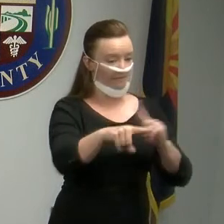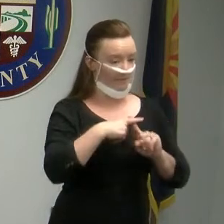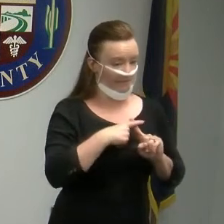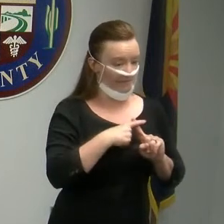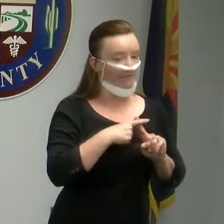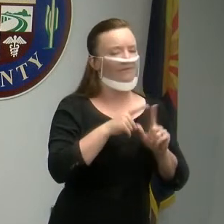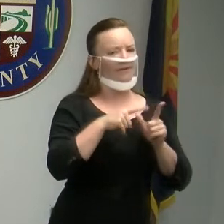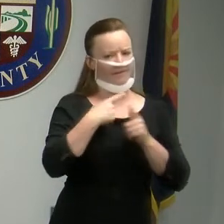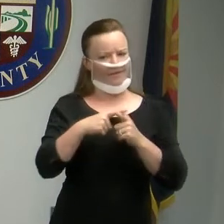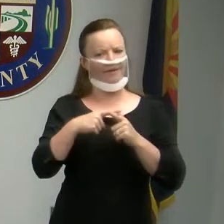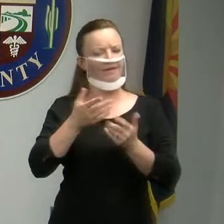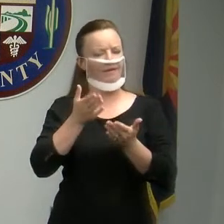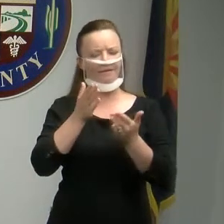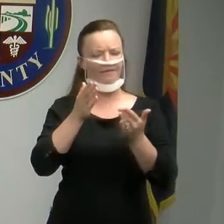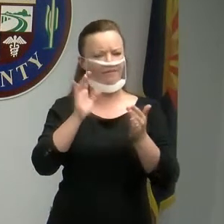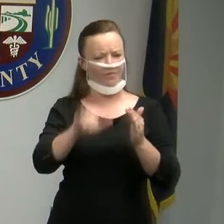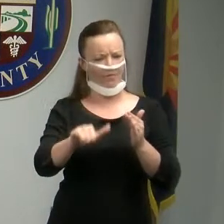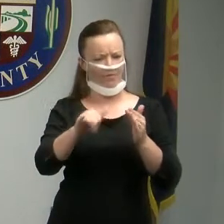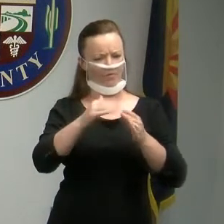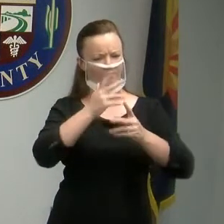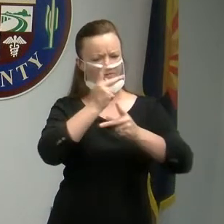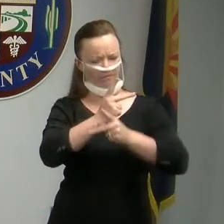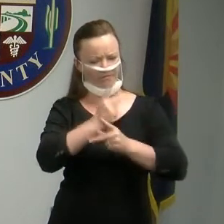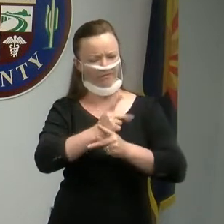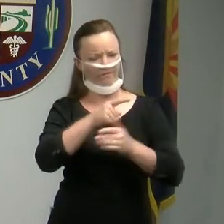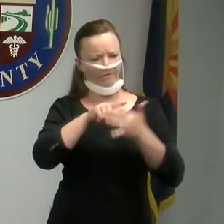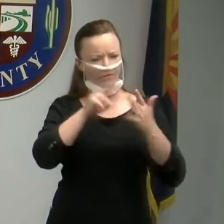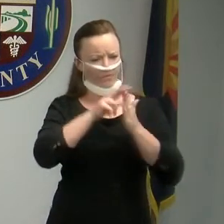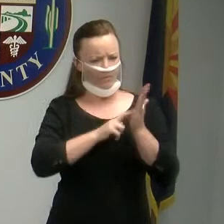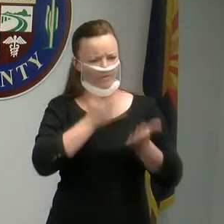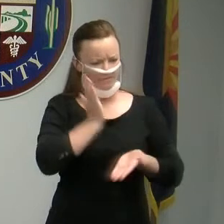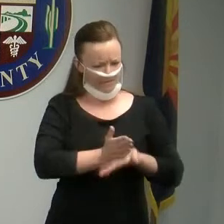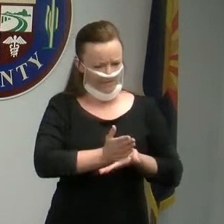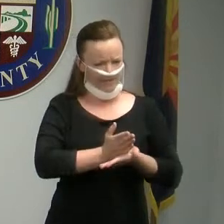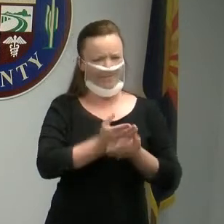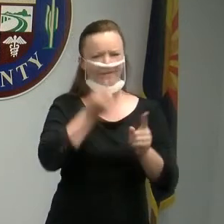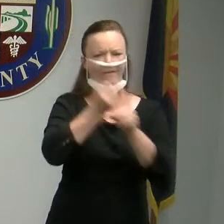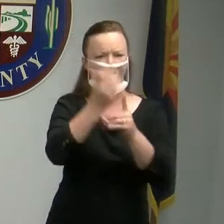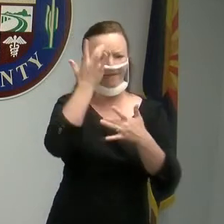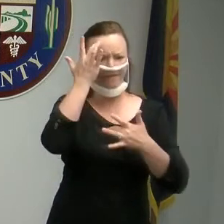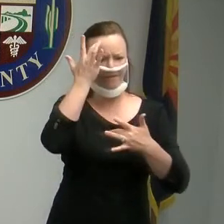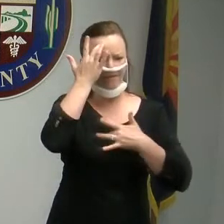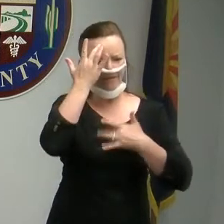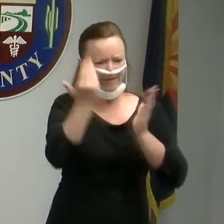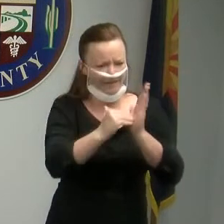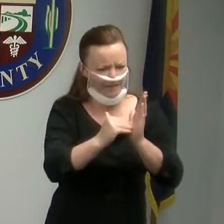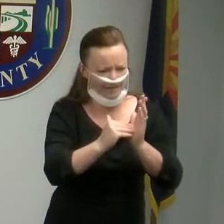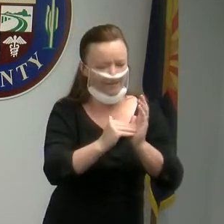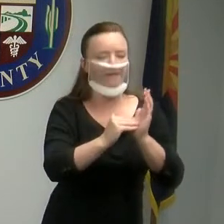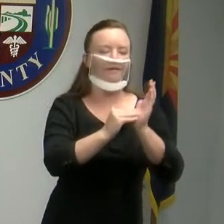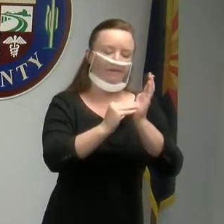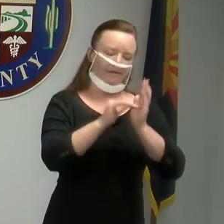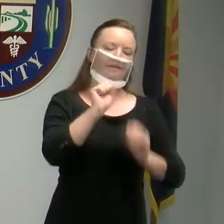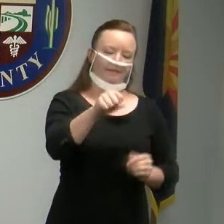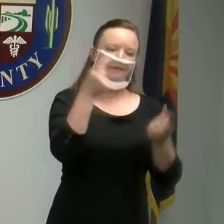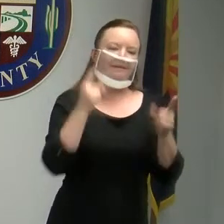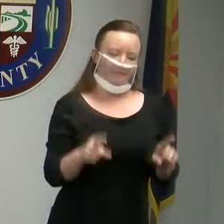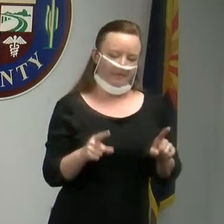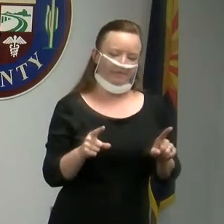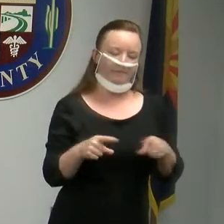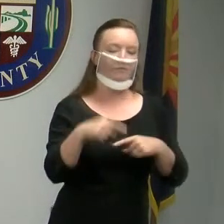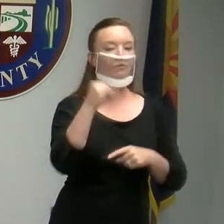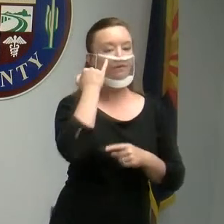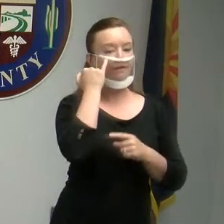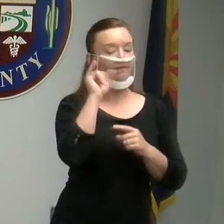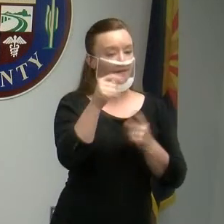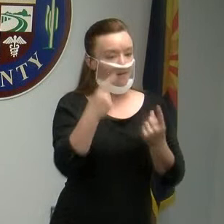few situations. And those are situations where if it occurs again, we go back out and we work with the facility to see if